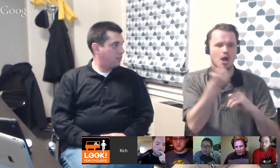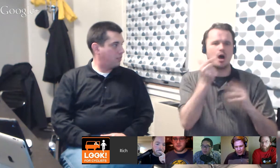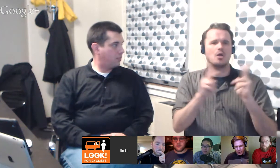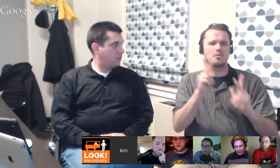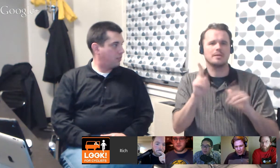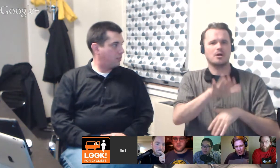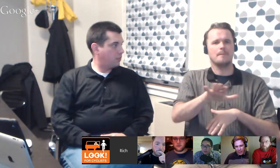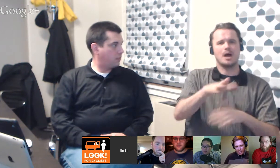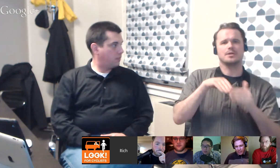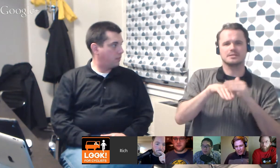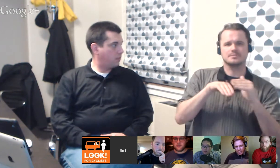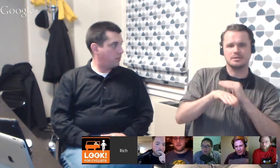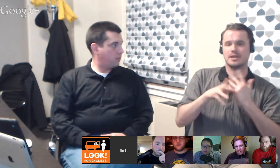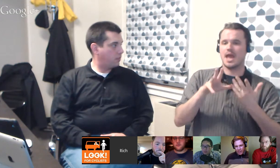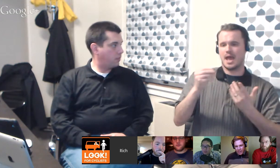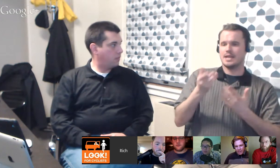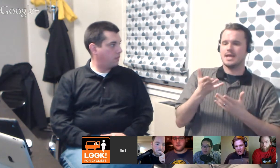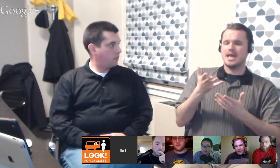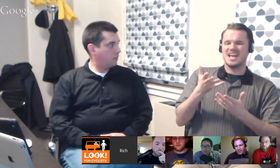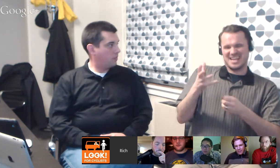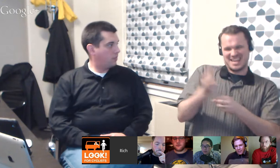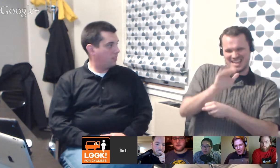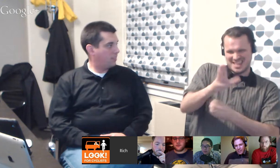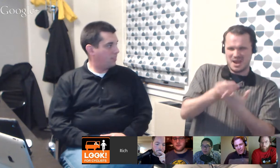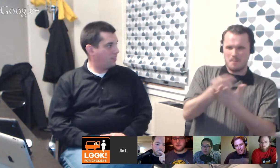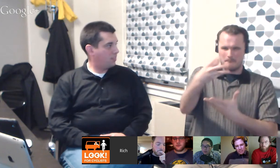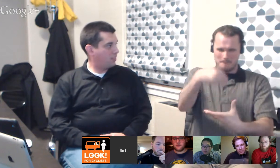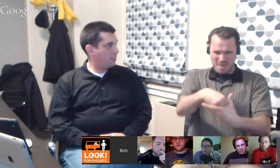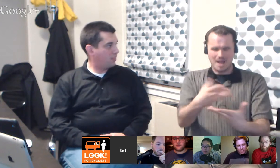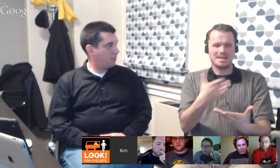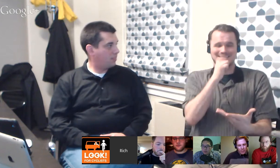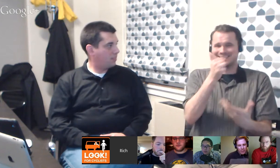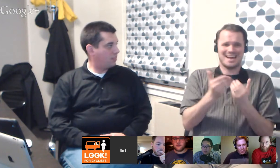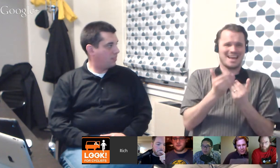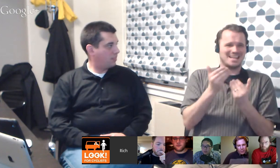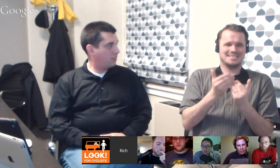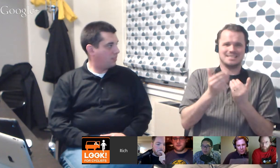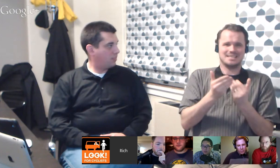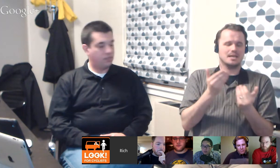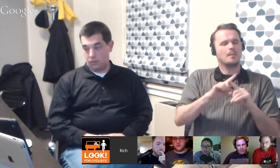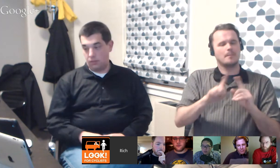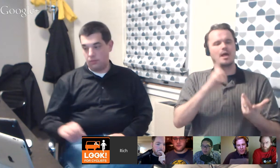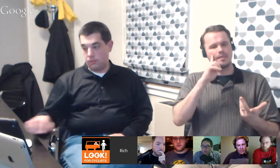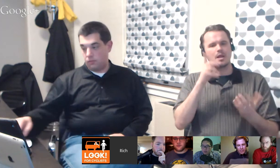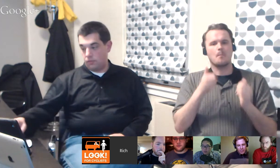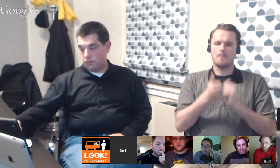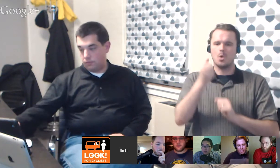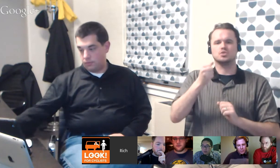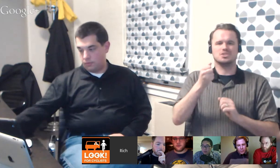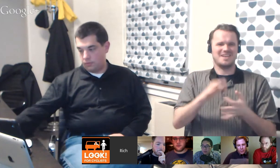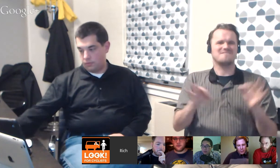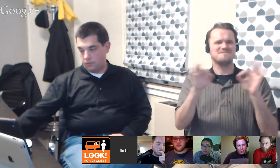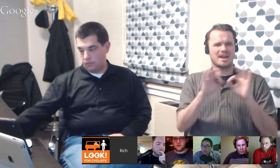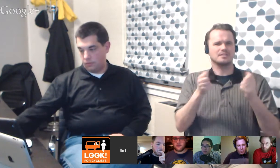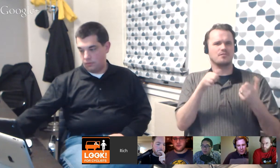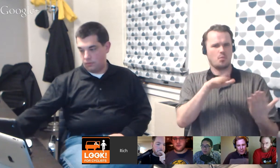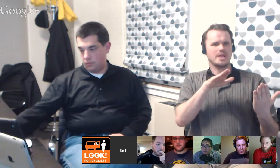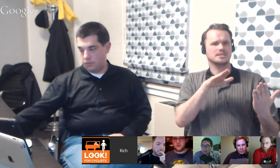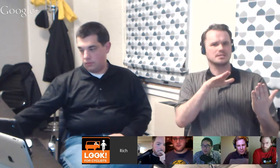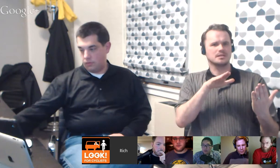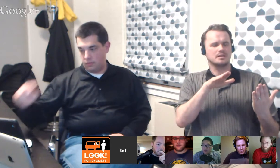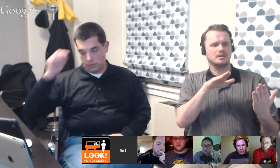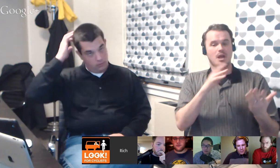accessibility and getting their buy-in. And that's not easy, but I think one of the most effective ways is to you know, bring